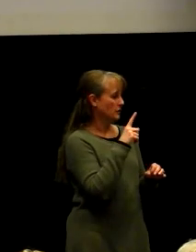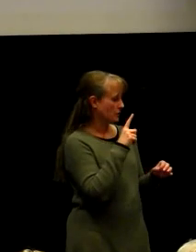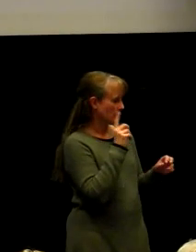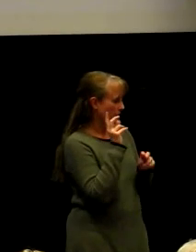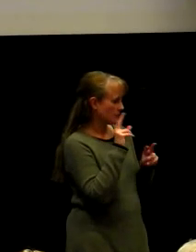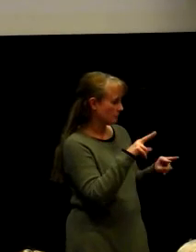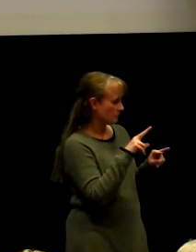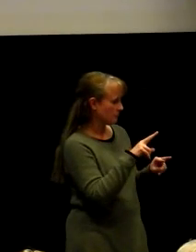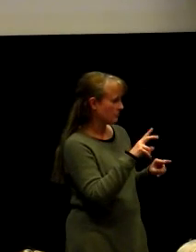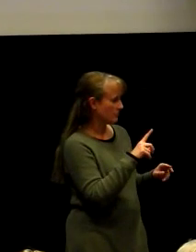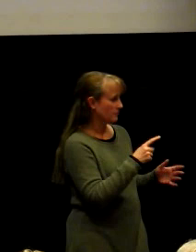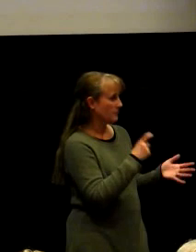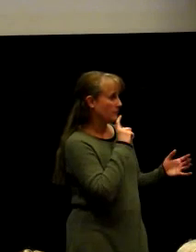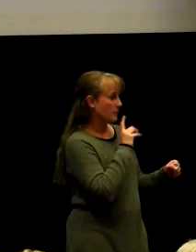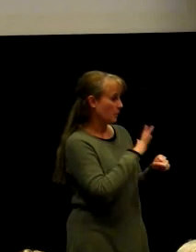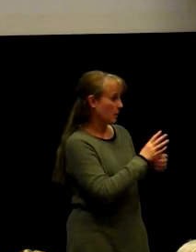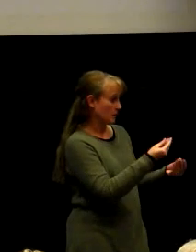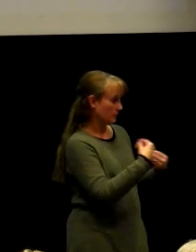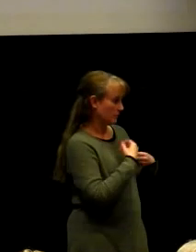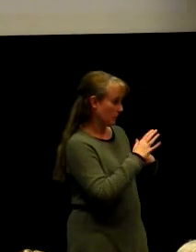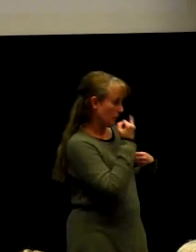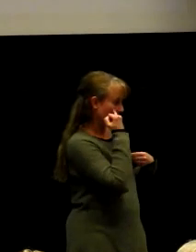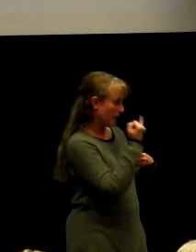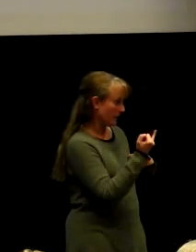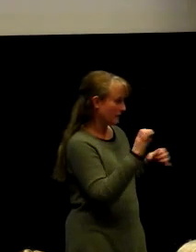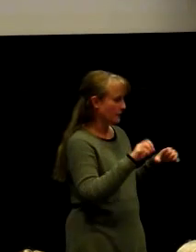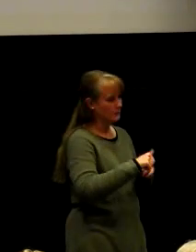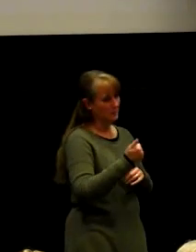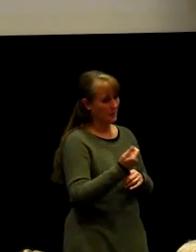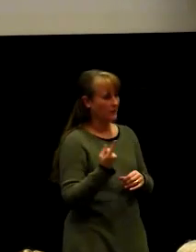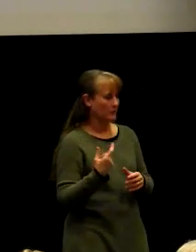worth, and then do something else with them.